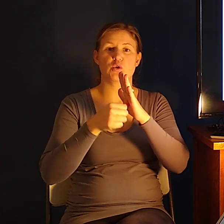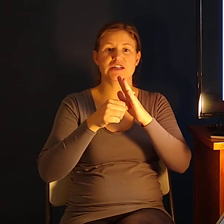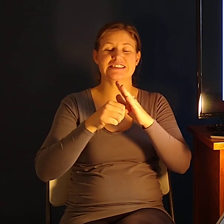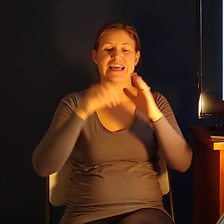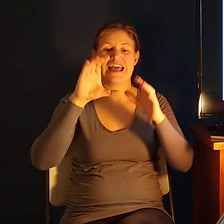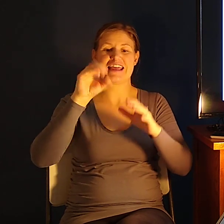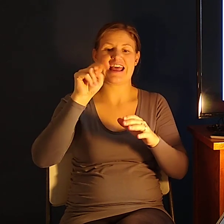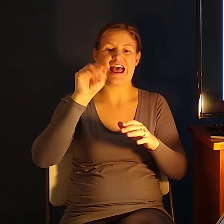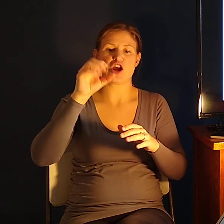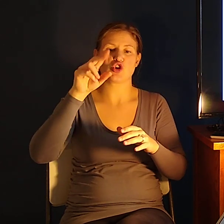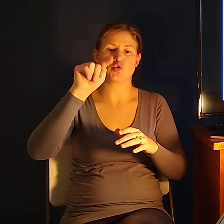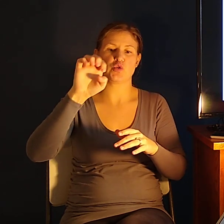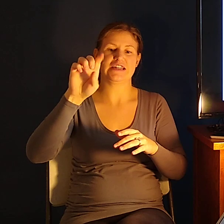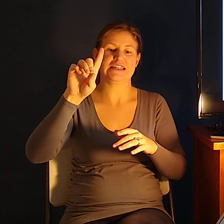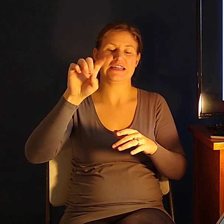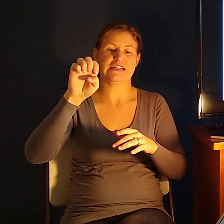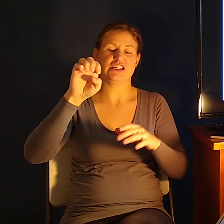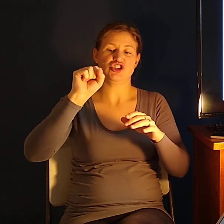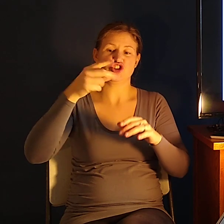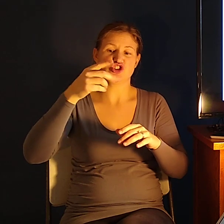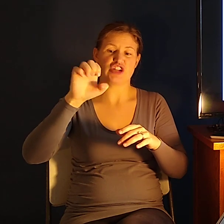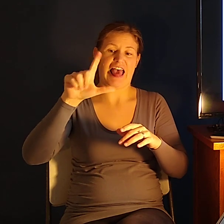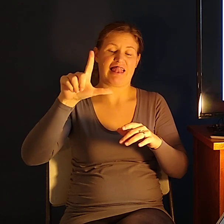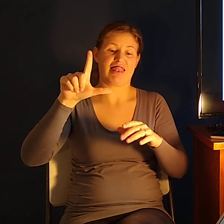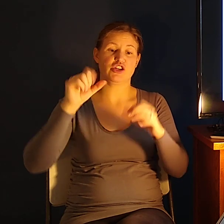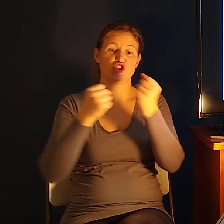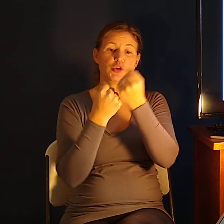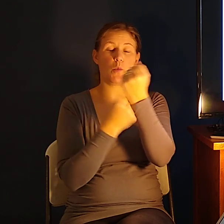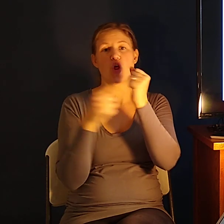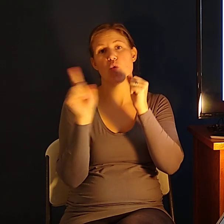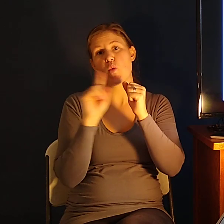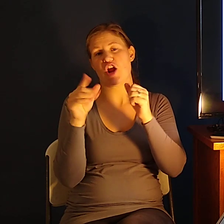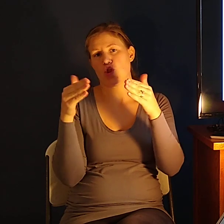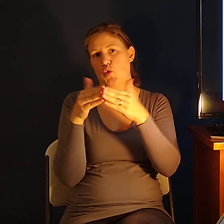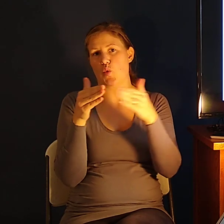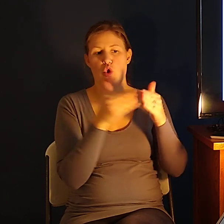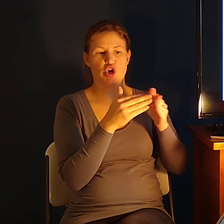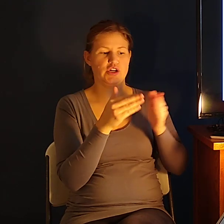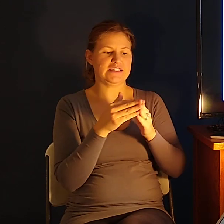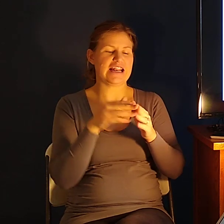its corners. The design is bird-shaped and emblematic.